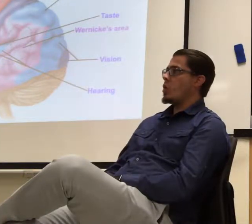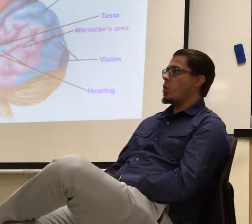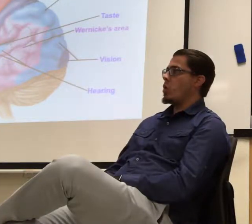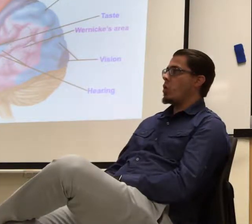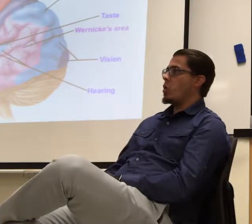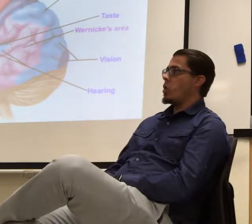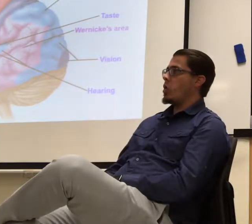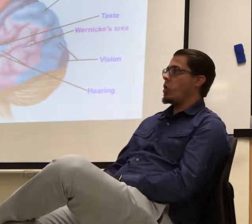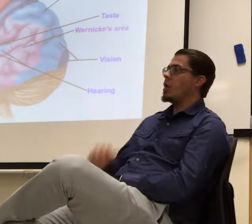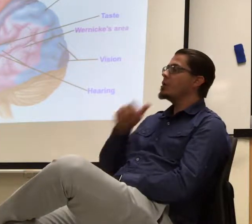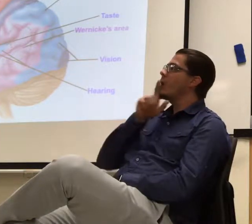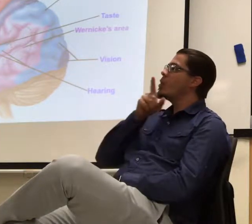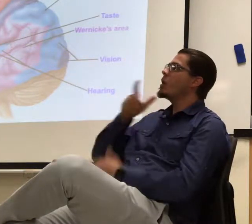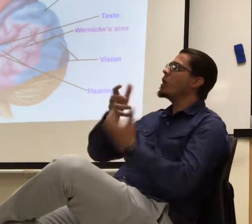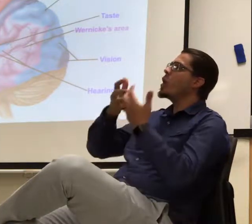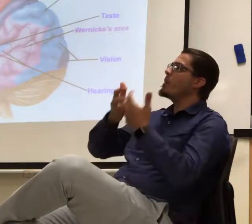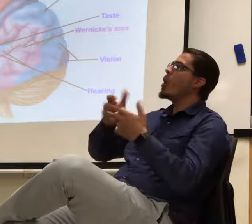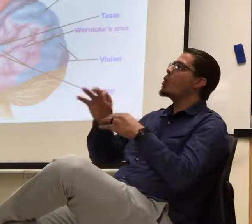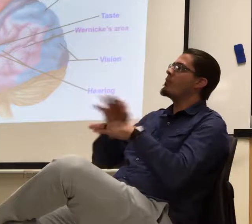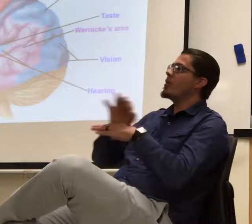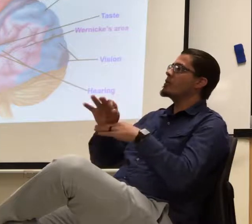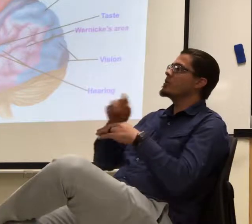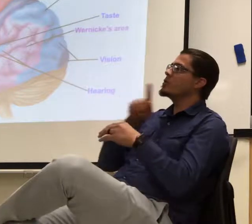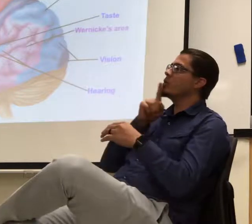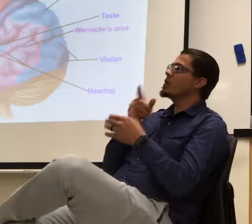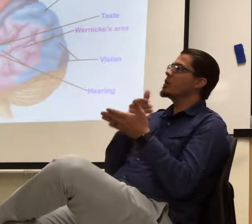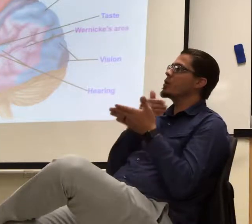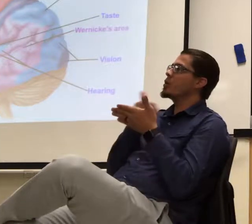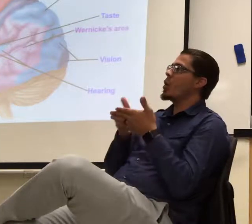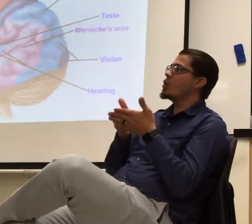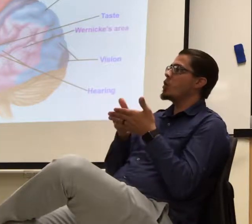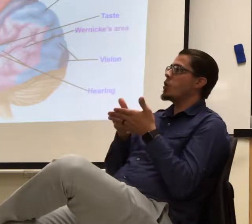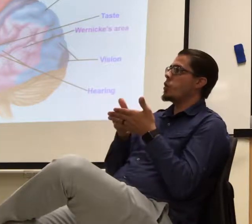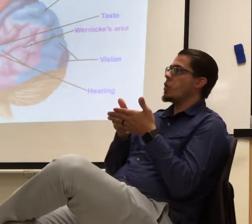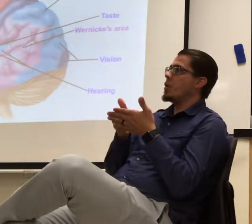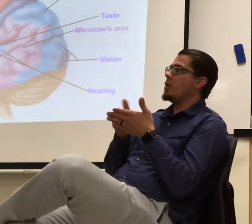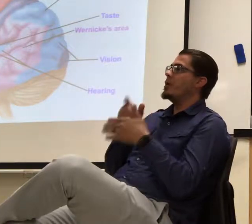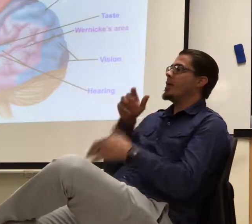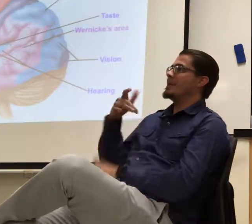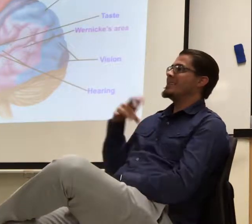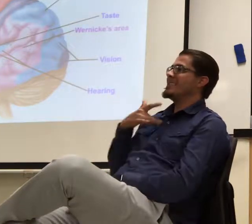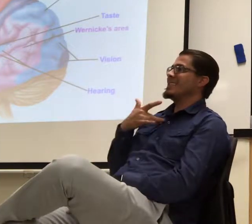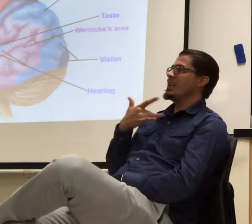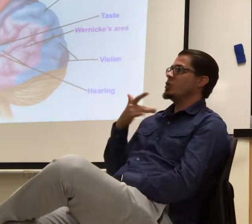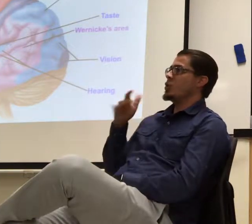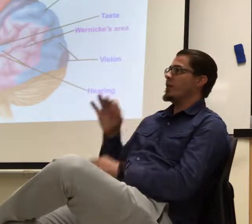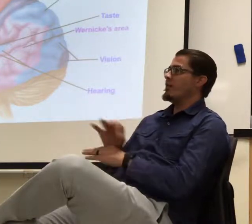But it's not really a motor function, but it's kind of close to one. Okay, these are strictly sensory functions.